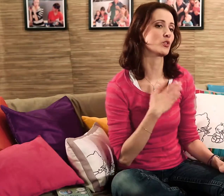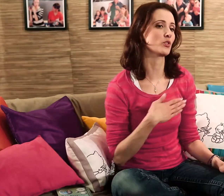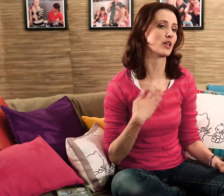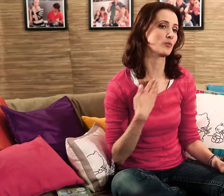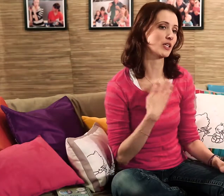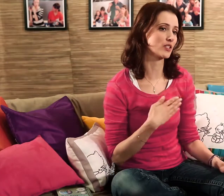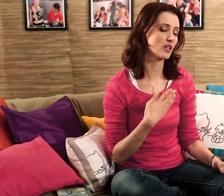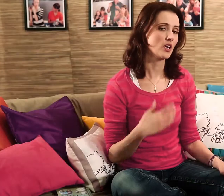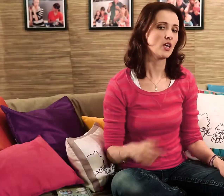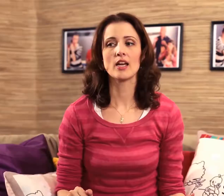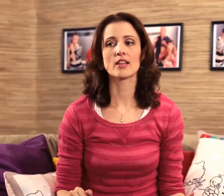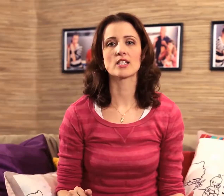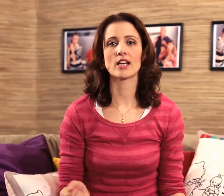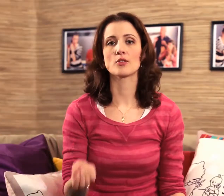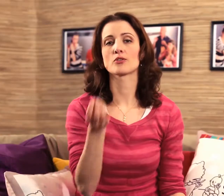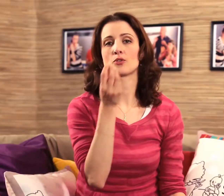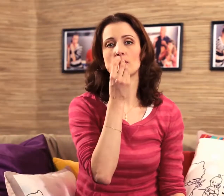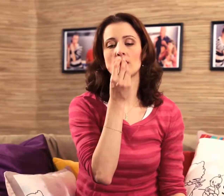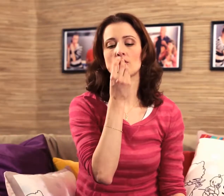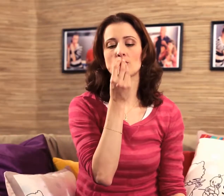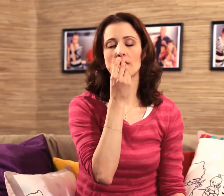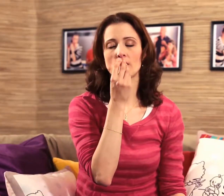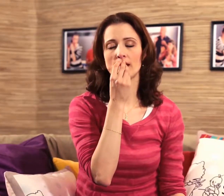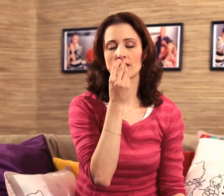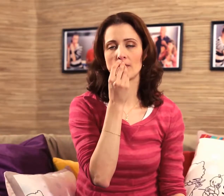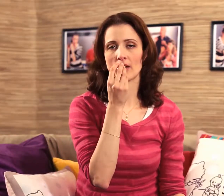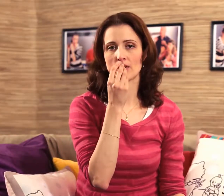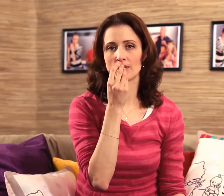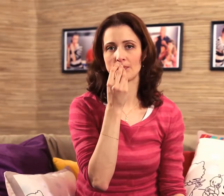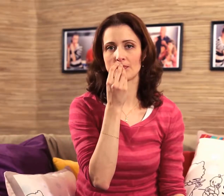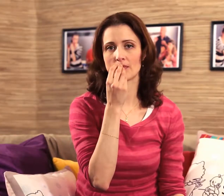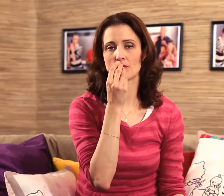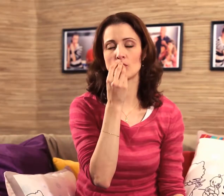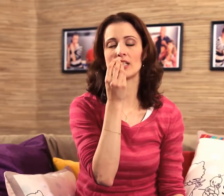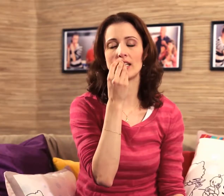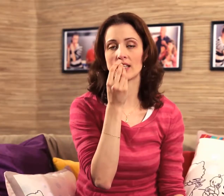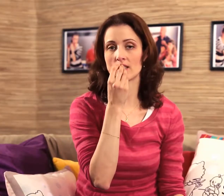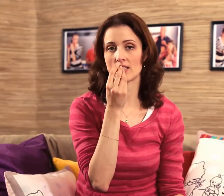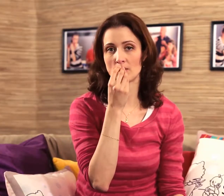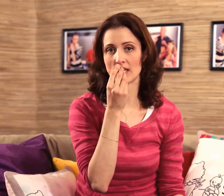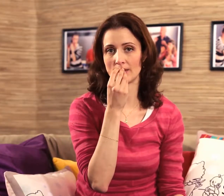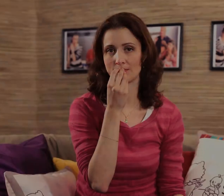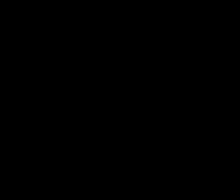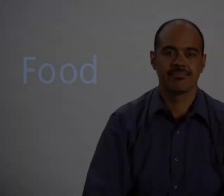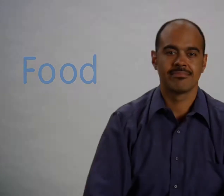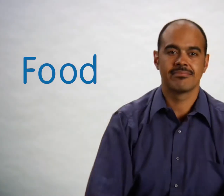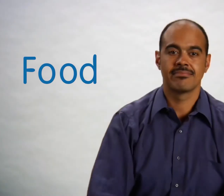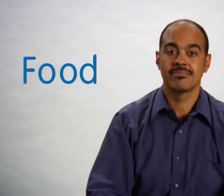is sign please. The sign for food, it's just bringing your hand to the mouth. Food and eating is the same sign.